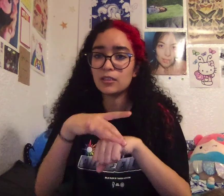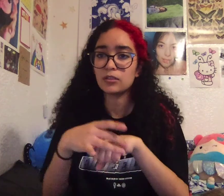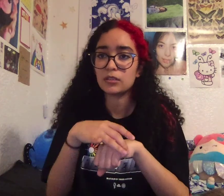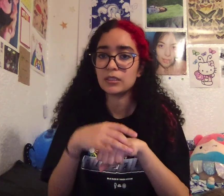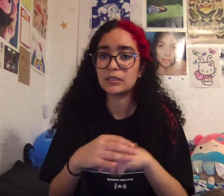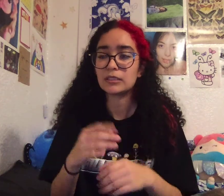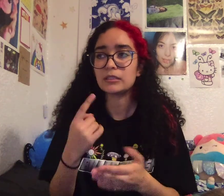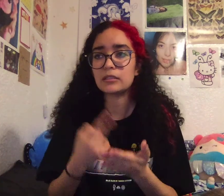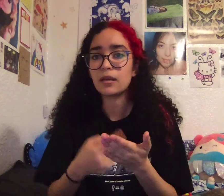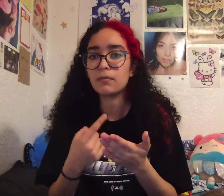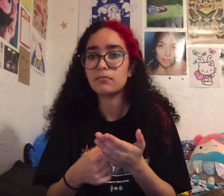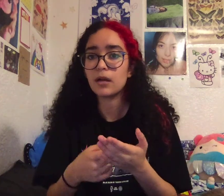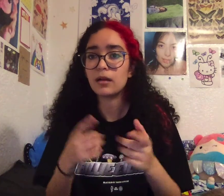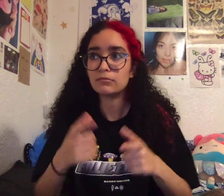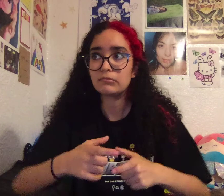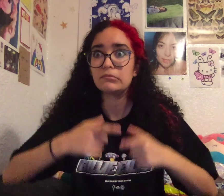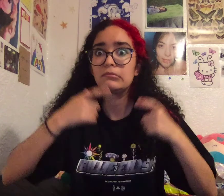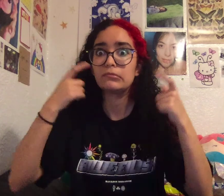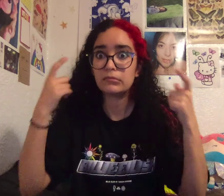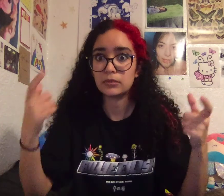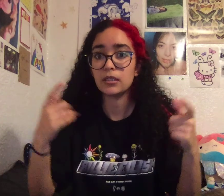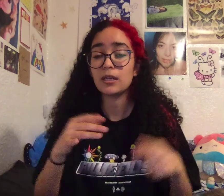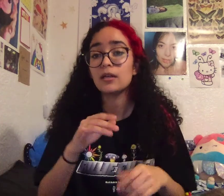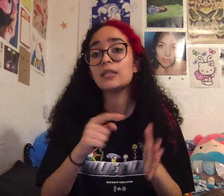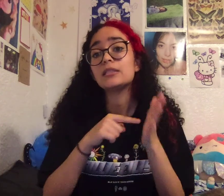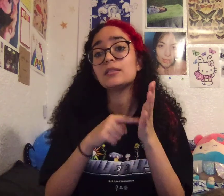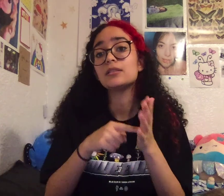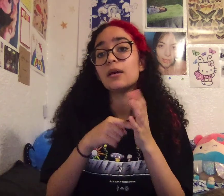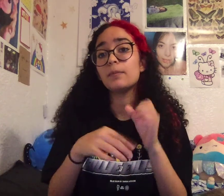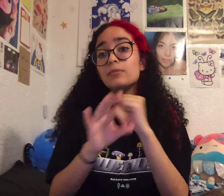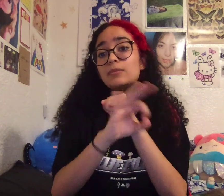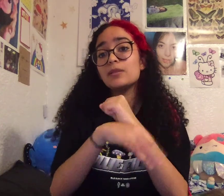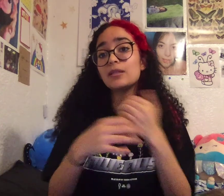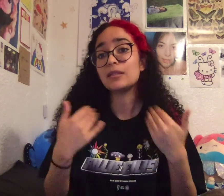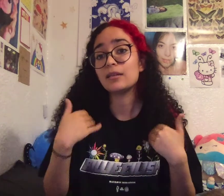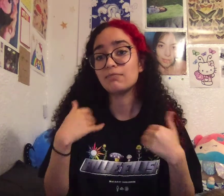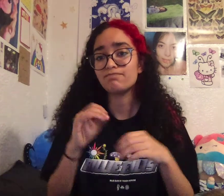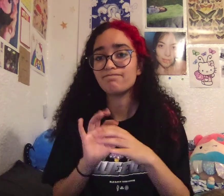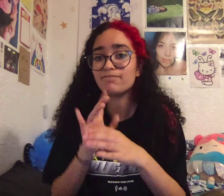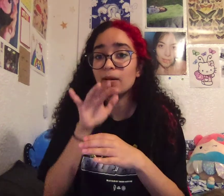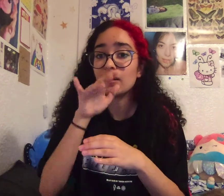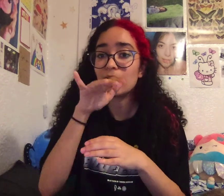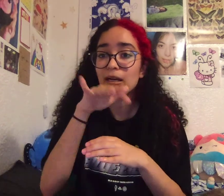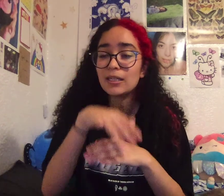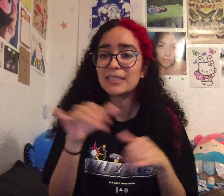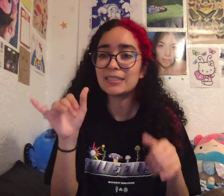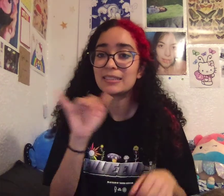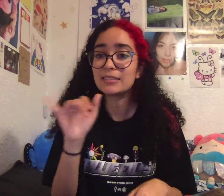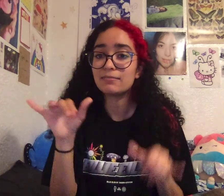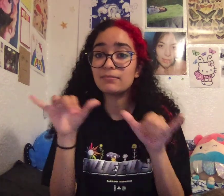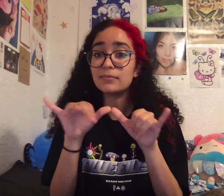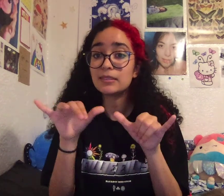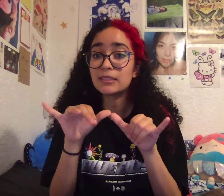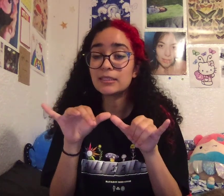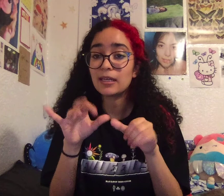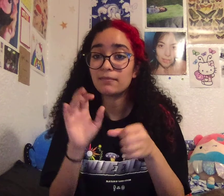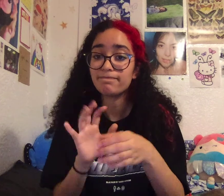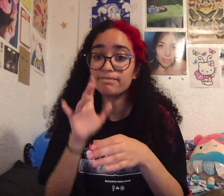there's a volcano on Mars that's as big as the state of Texas. Wow, huge.